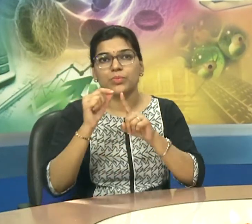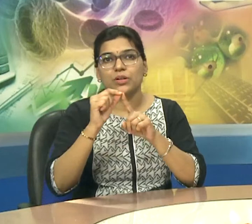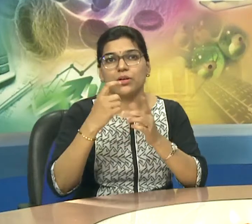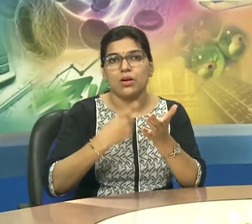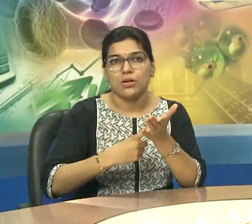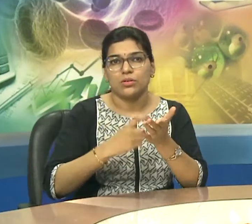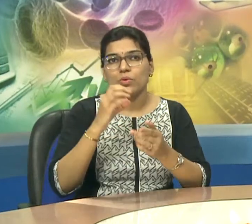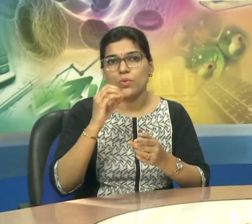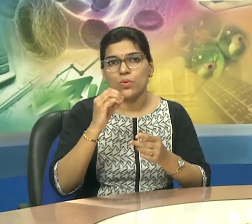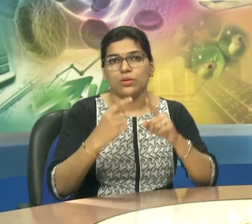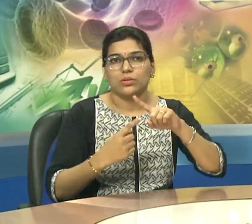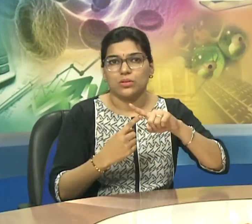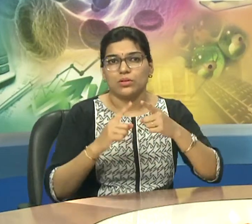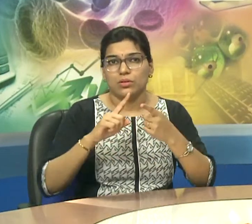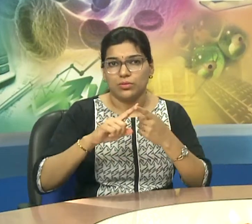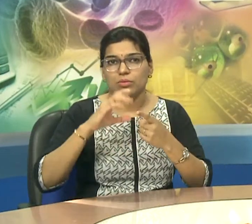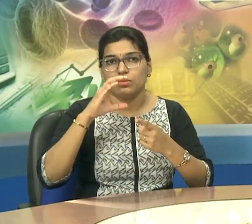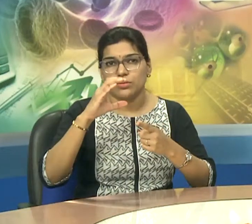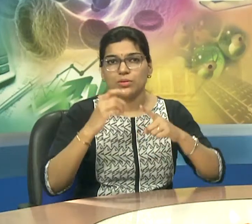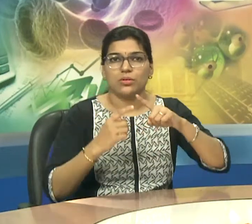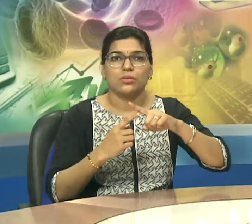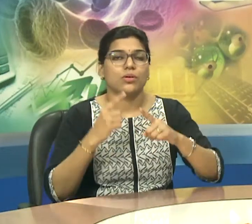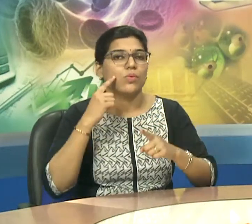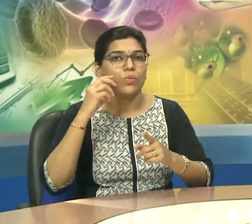In short, we call it